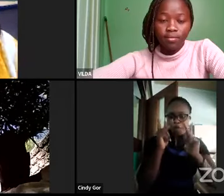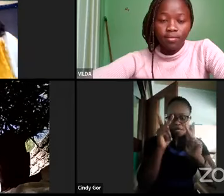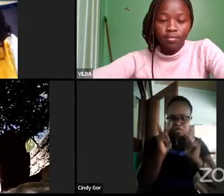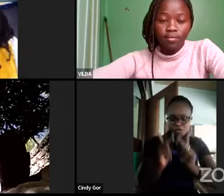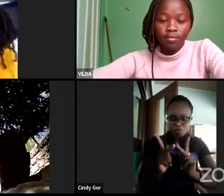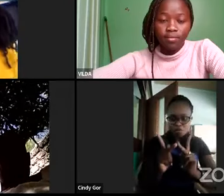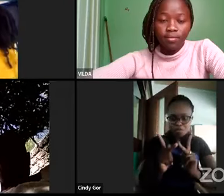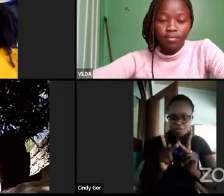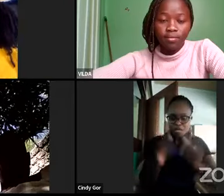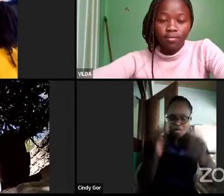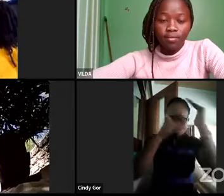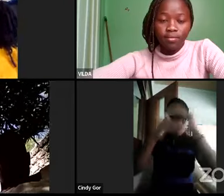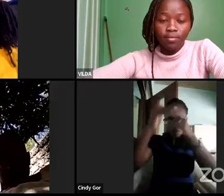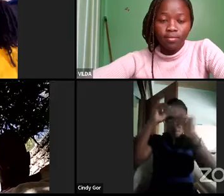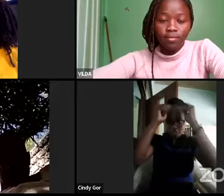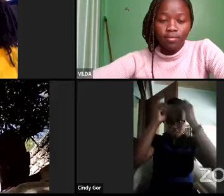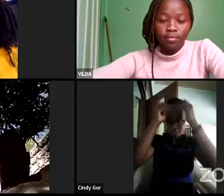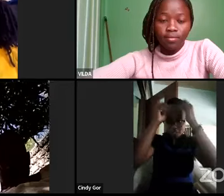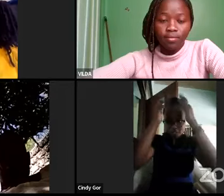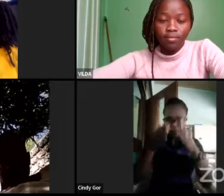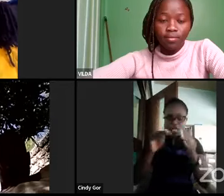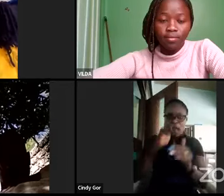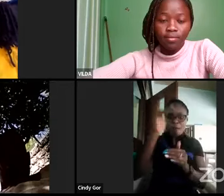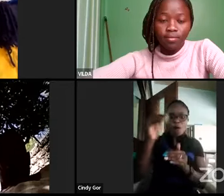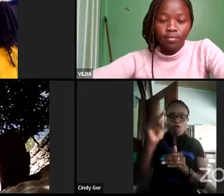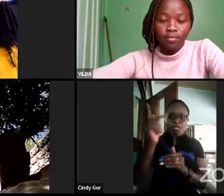student. I'm at Mount Kenya. Thank you.